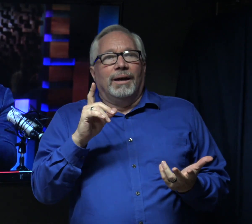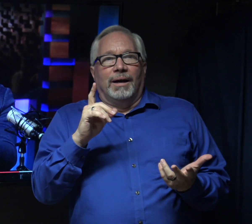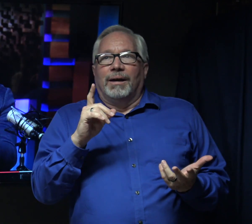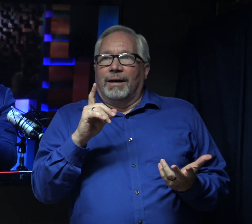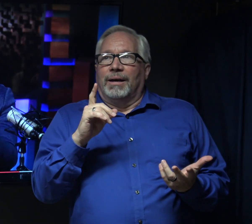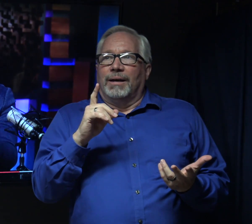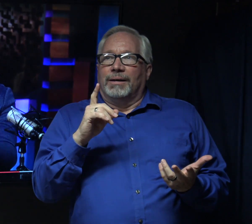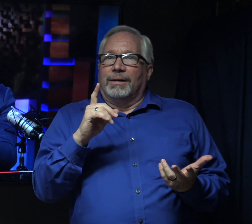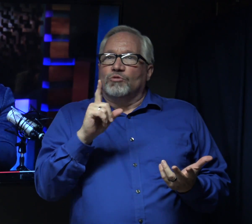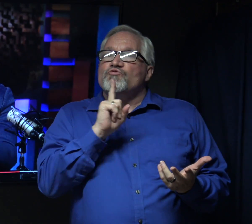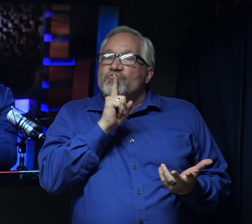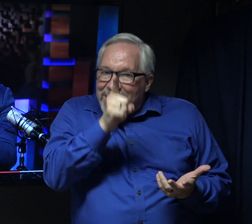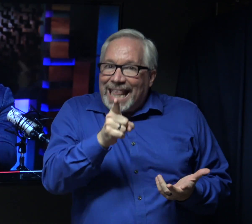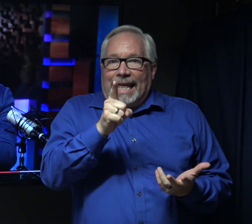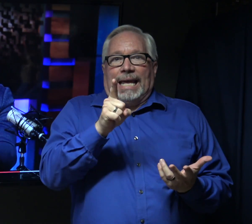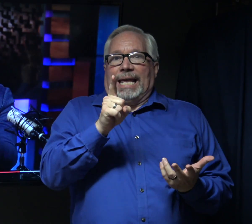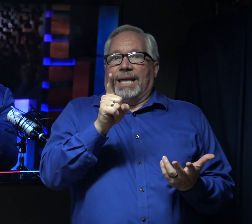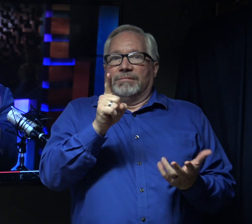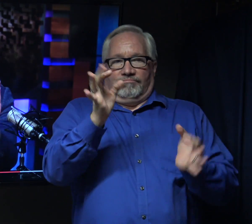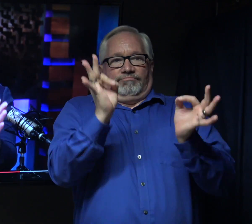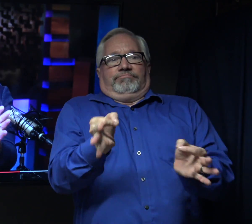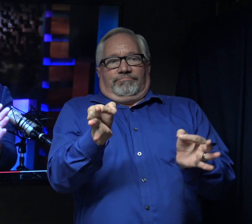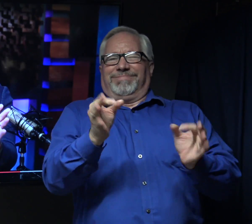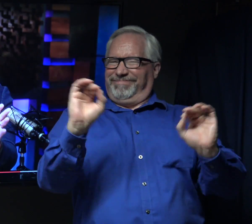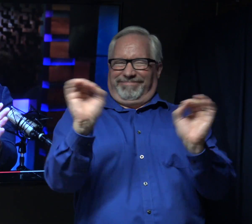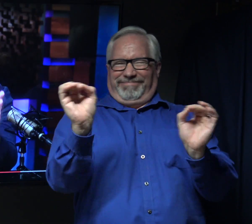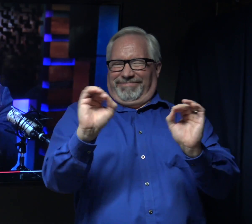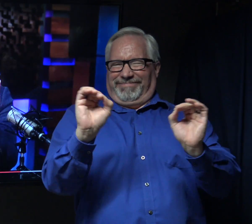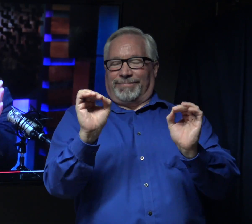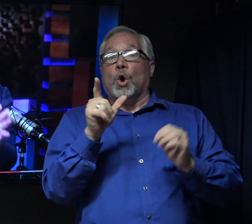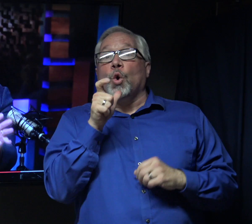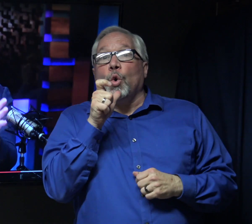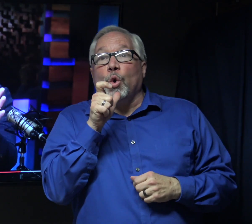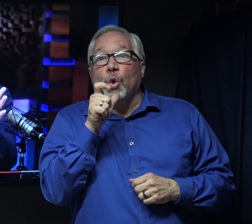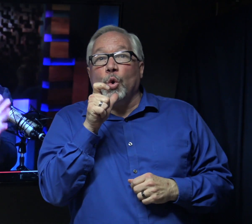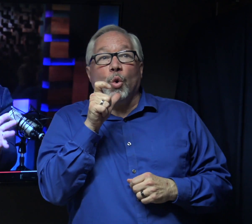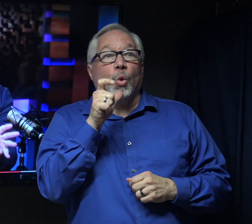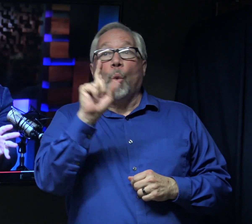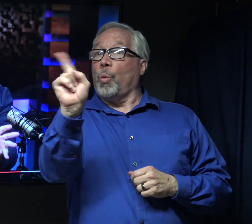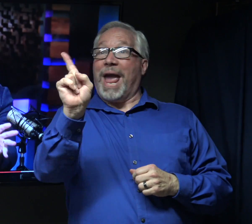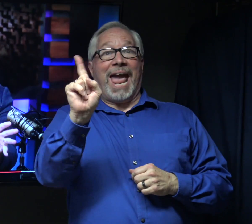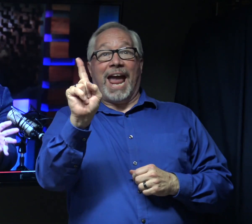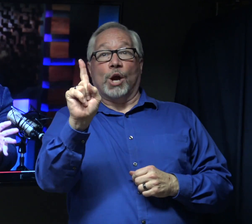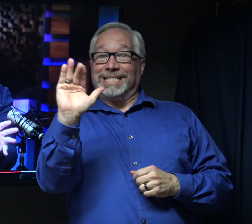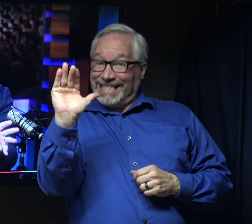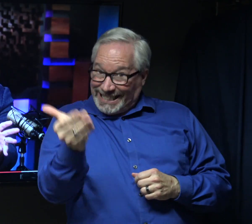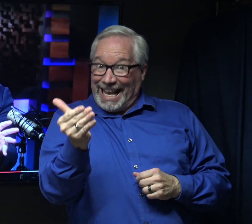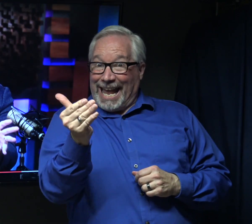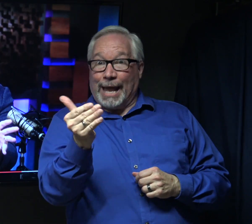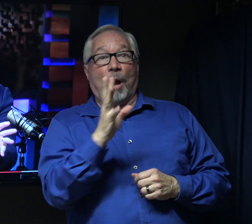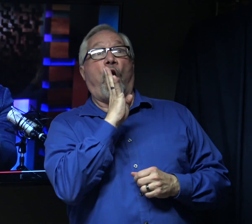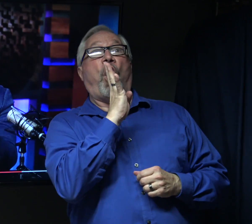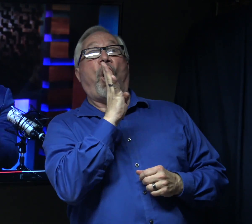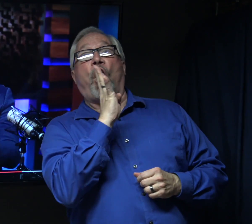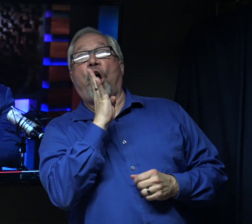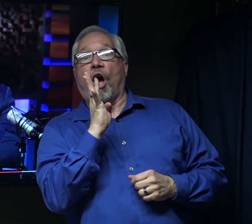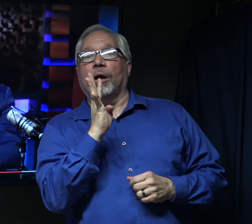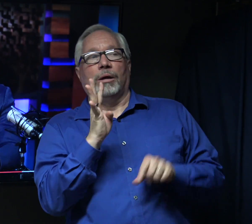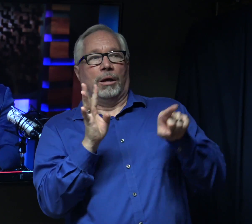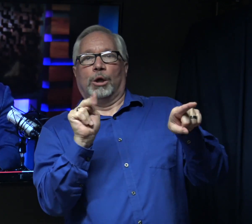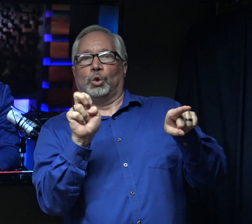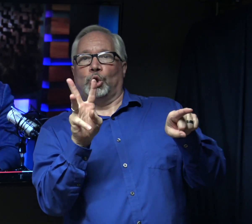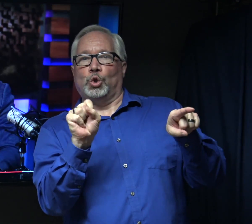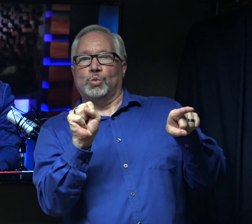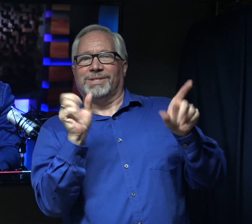campaign front. The only thing that has changed is on the media front. The legacy media have called the